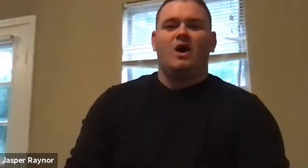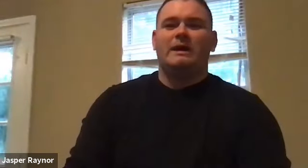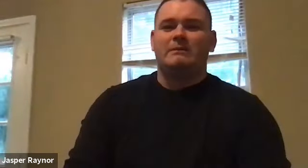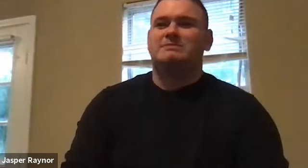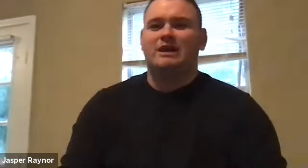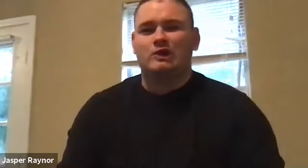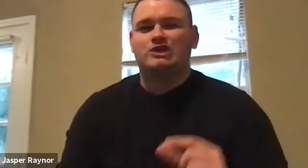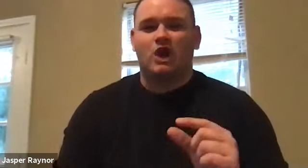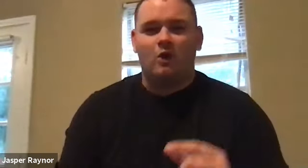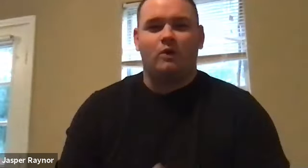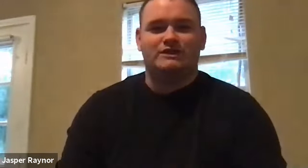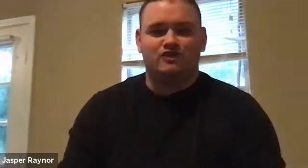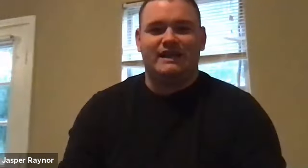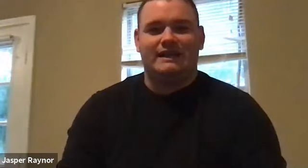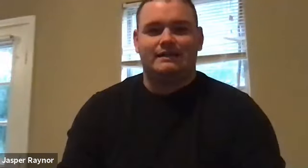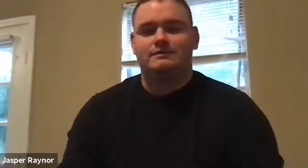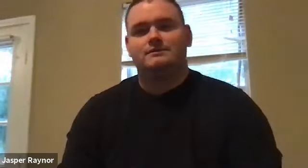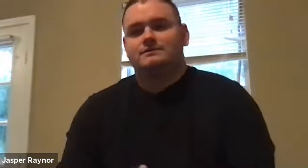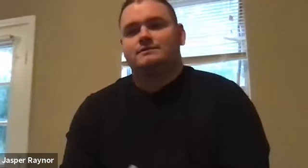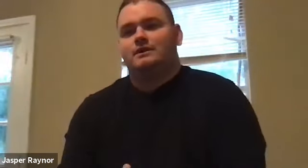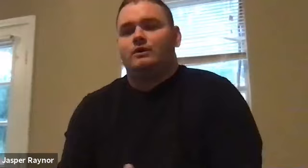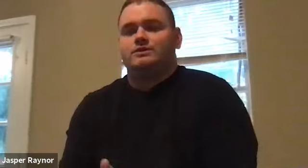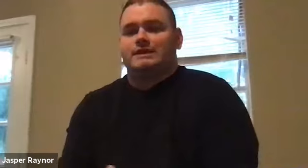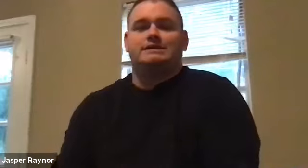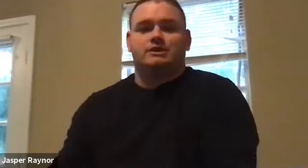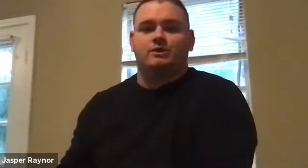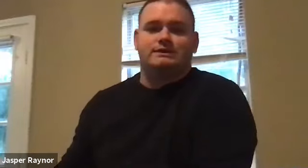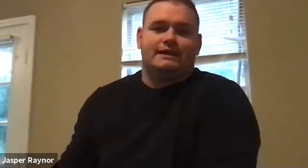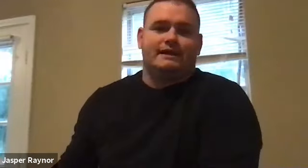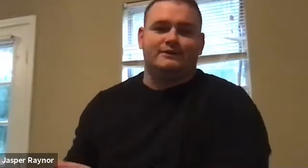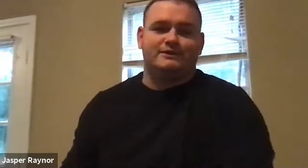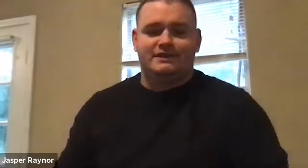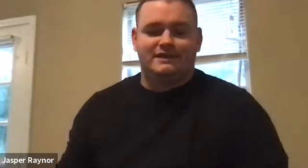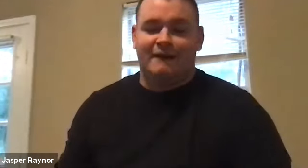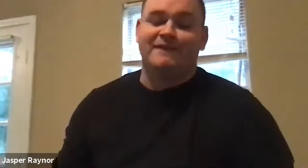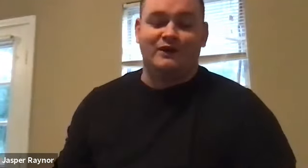he must be a little slow on his reading. No, I'm just asking you in sign language. I'm very